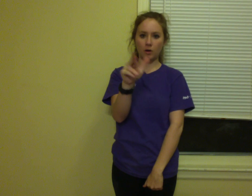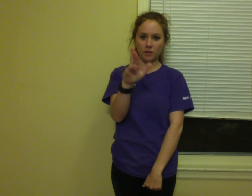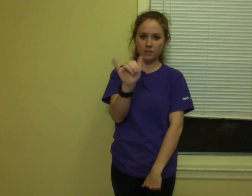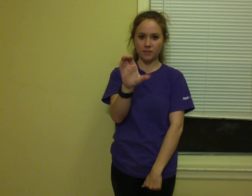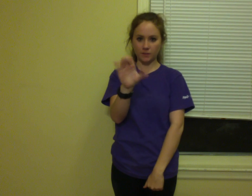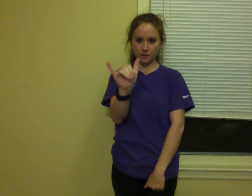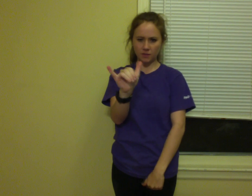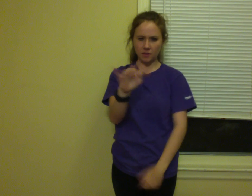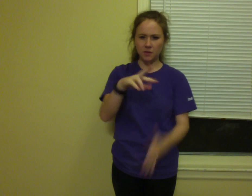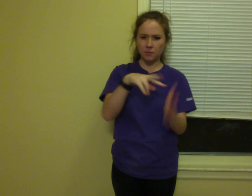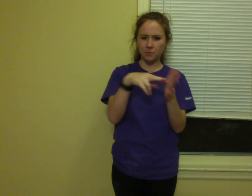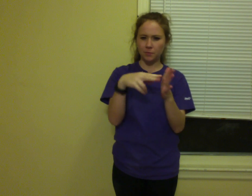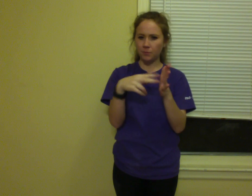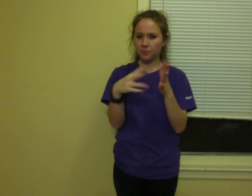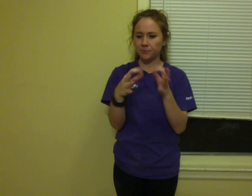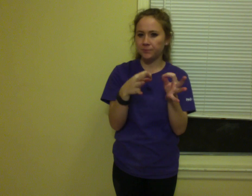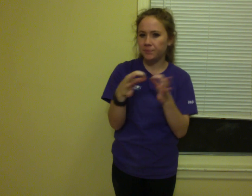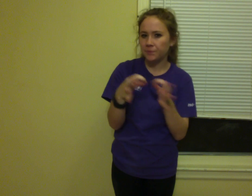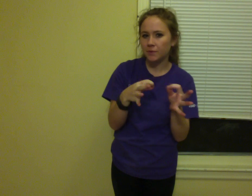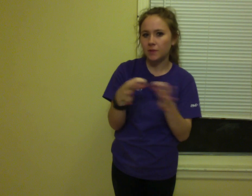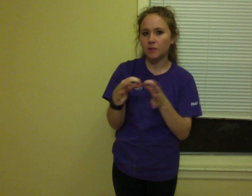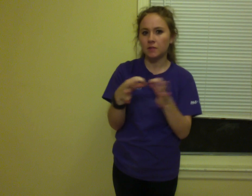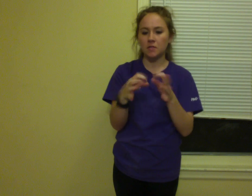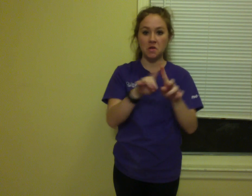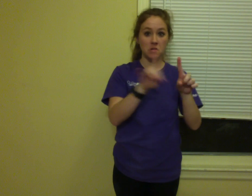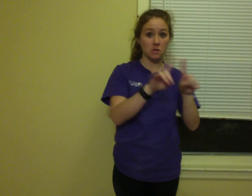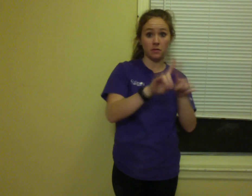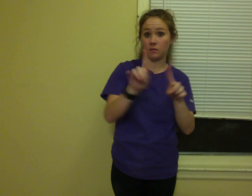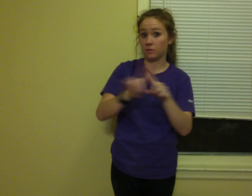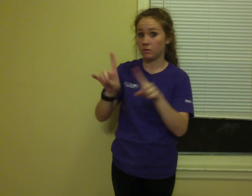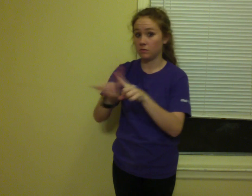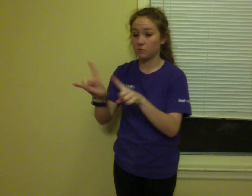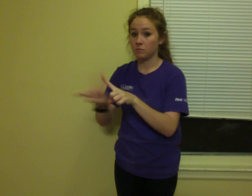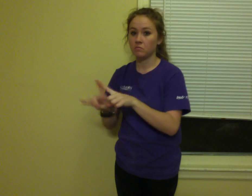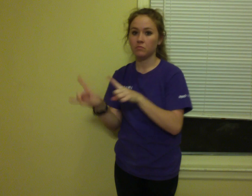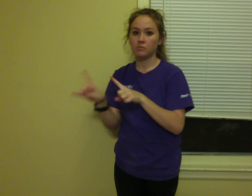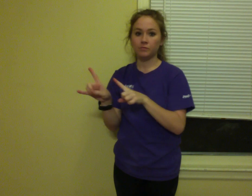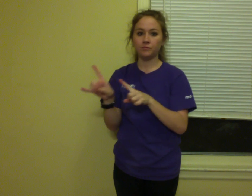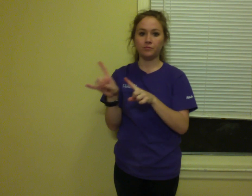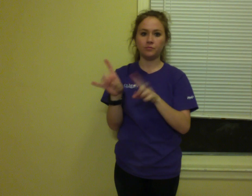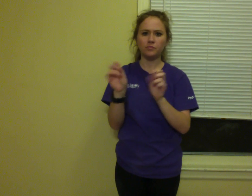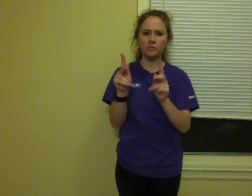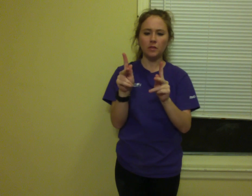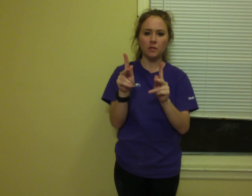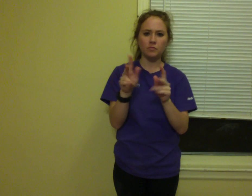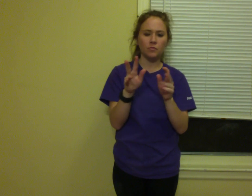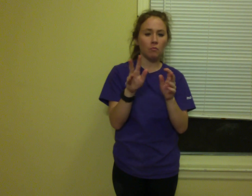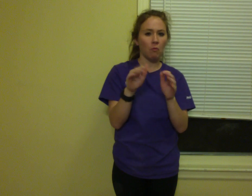government. Let's see if we can, each one of us, sharpen of democracy.